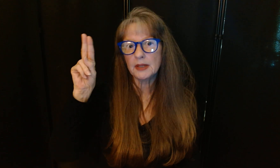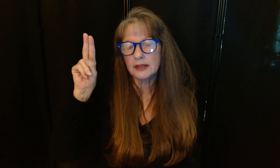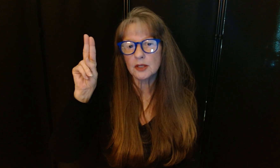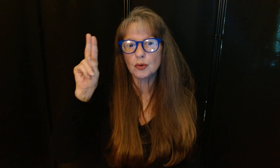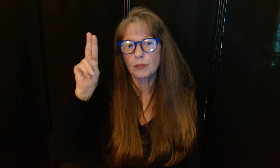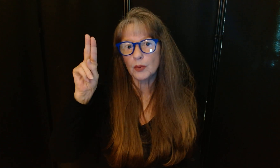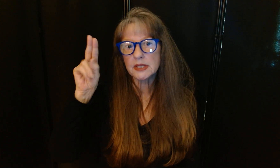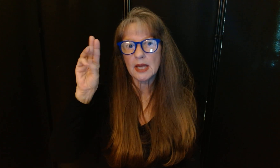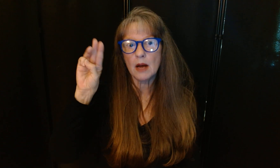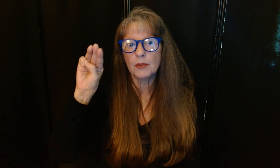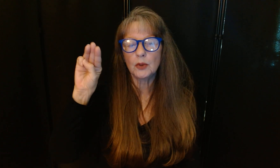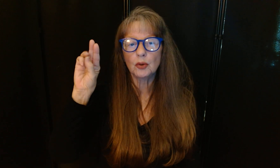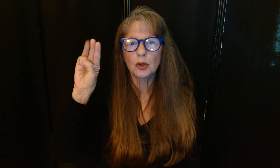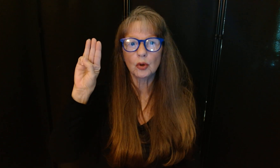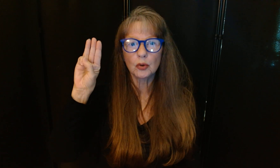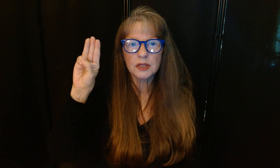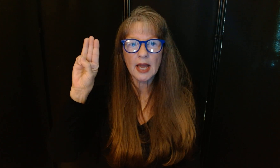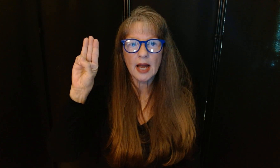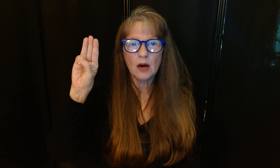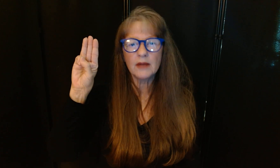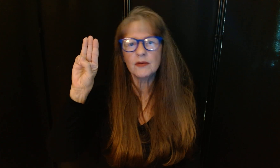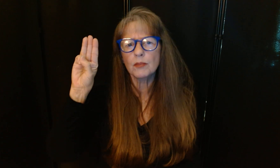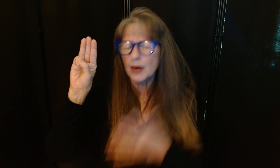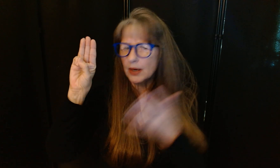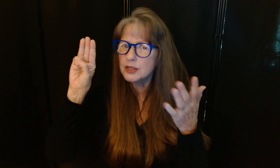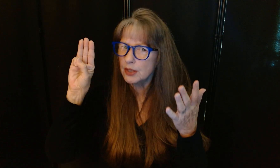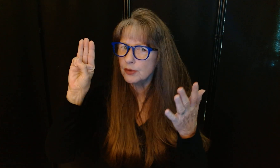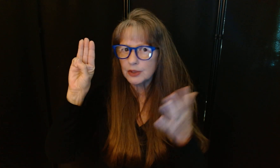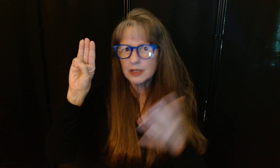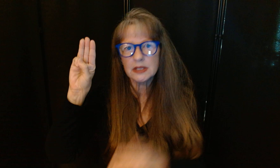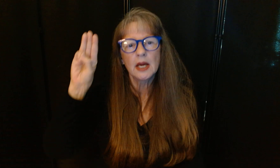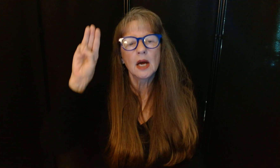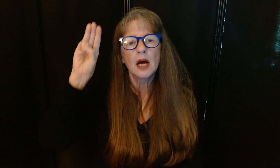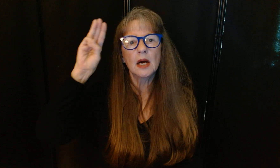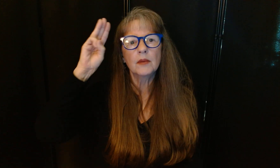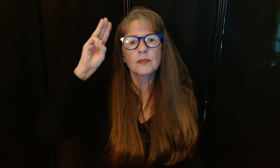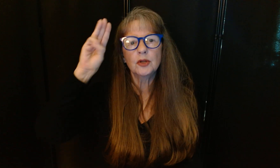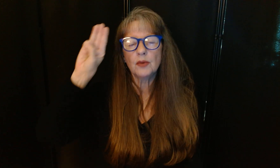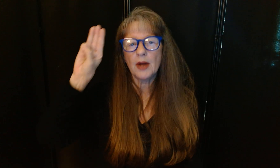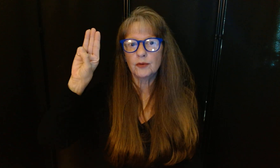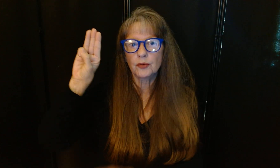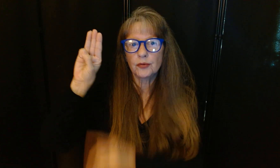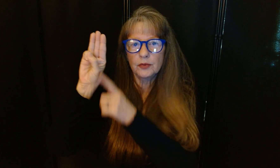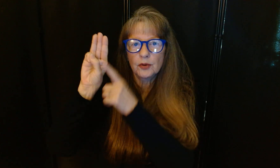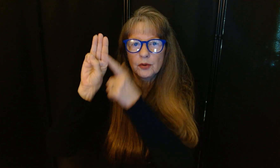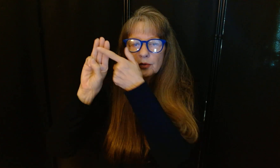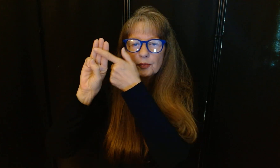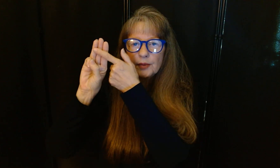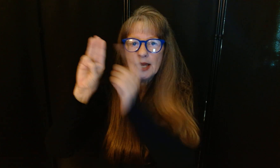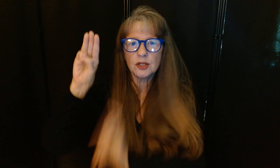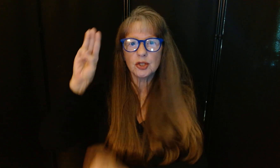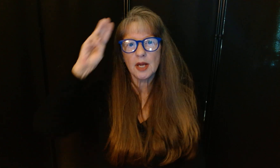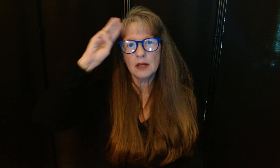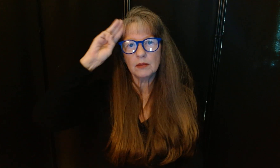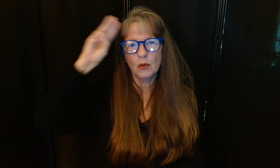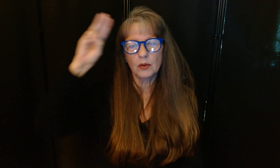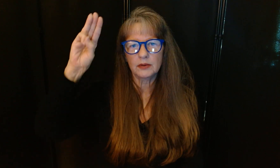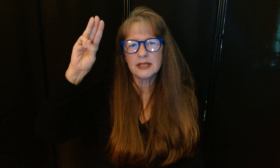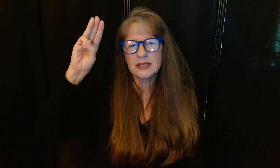this, or Boy Scout, but when you're a Girl Scout, even though brownies sell cookies, then you have your 3-hand shape, or it's not a